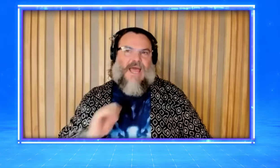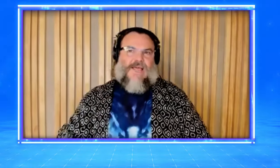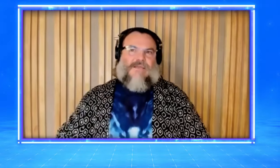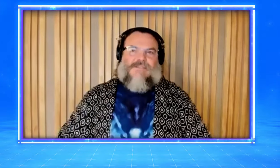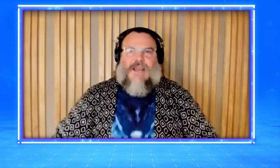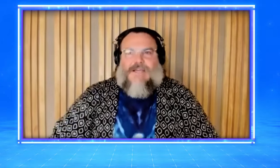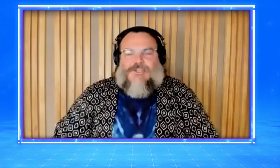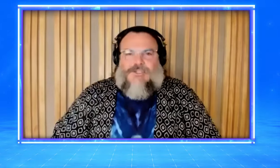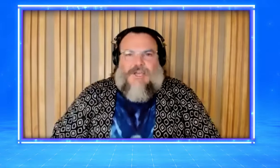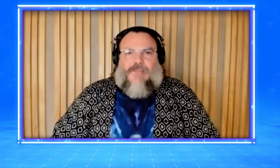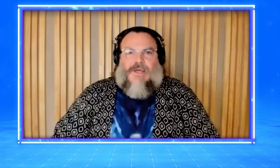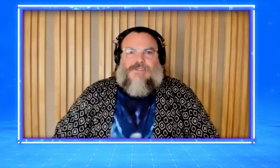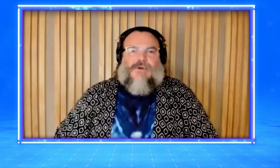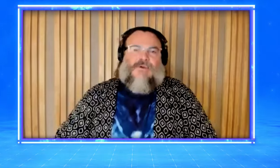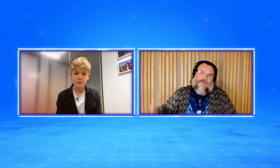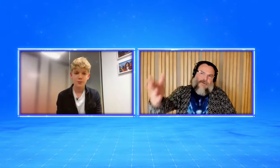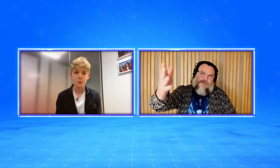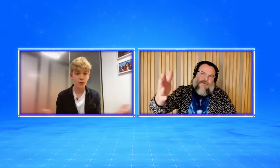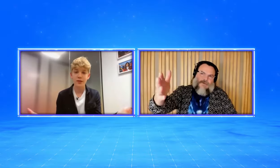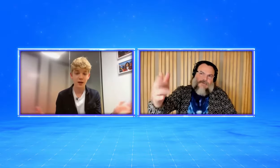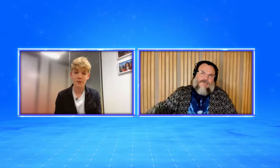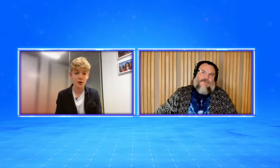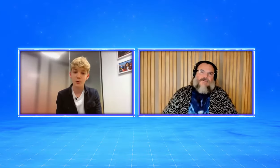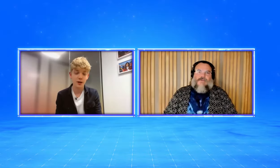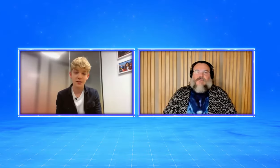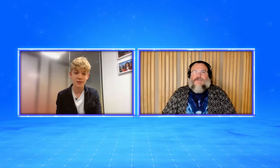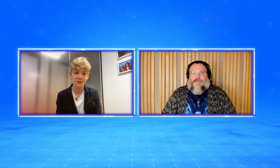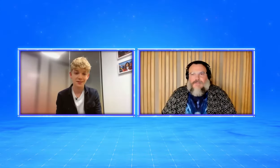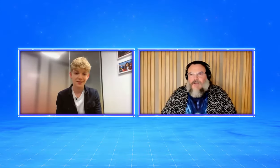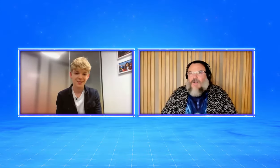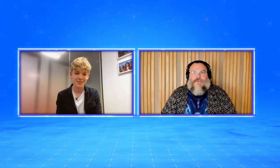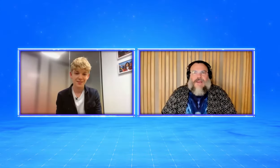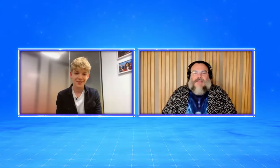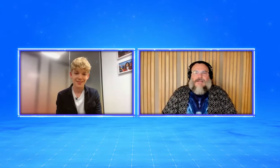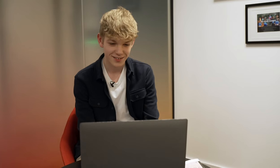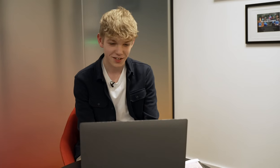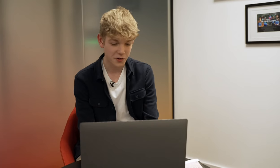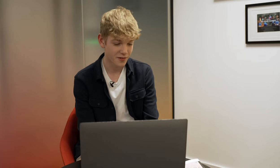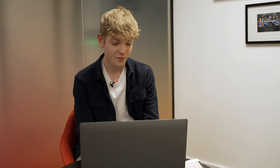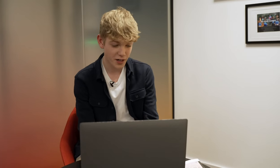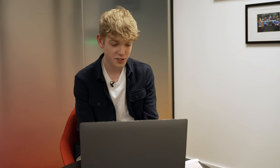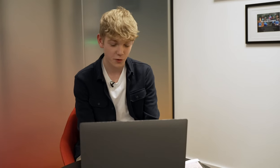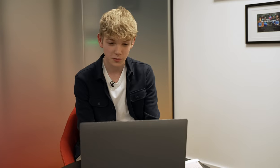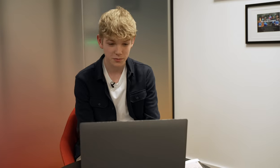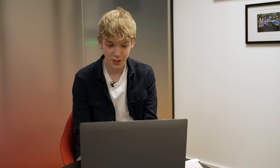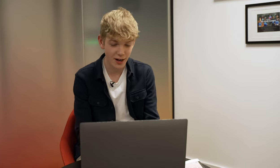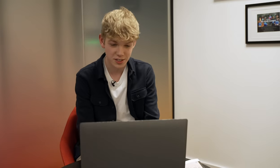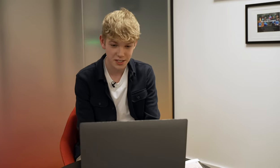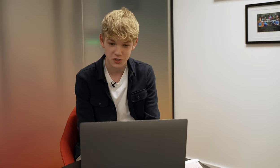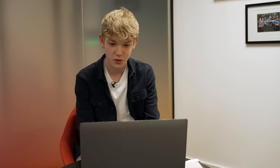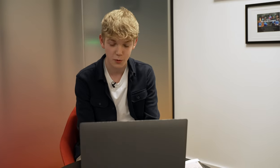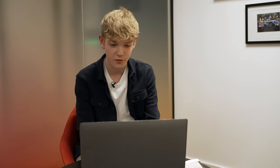Black, it's not actually Jack Black, so... That's one thing we have in common already. Already? So, first of all,